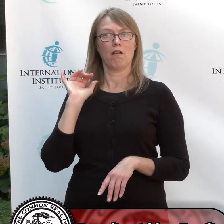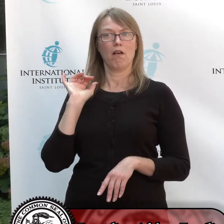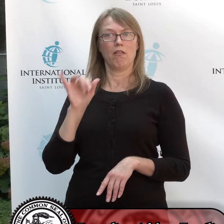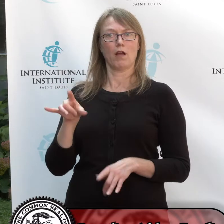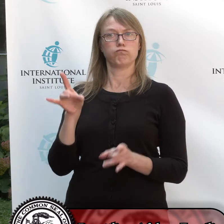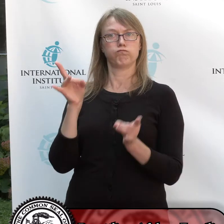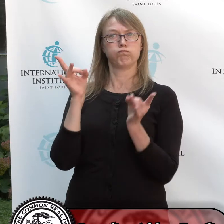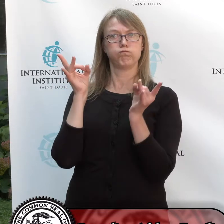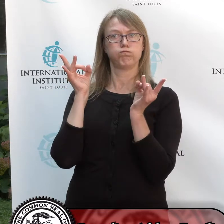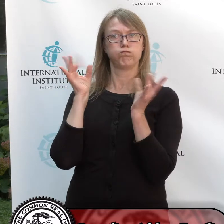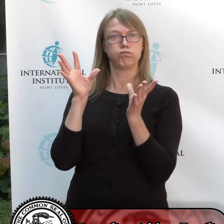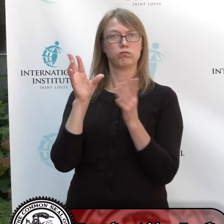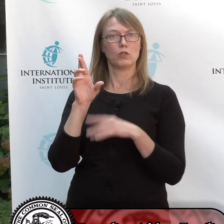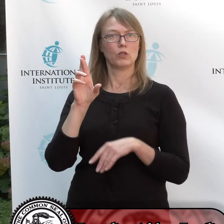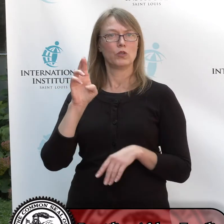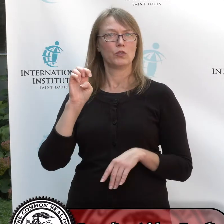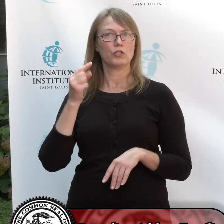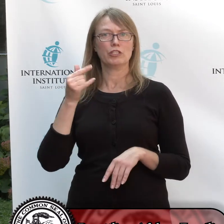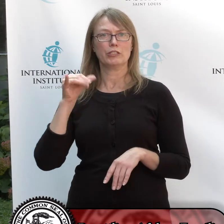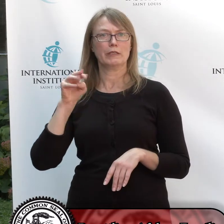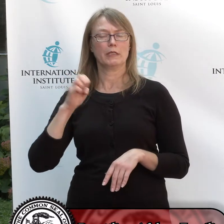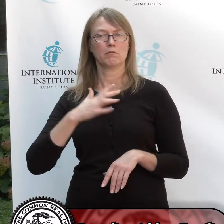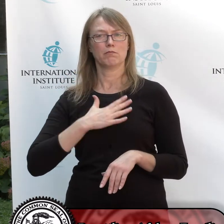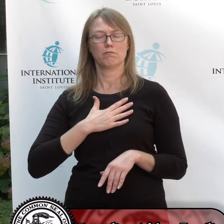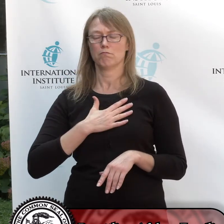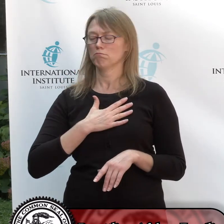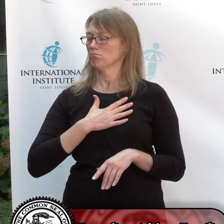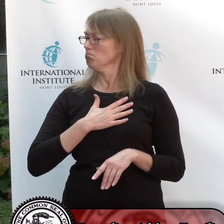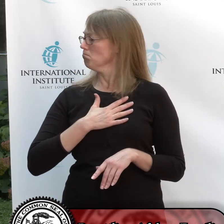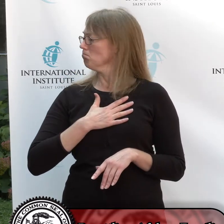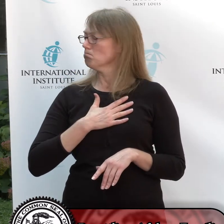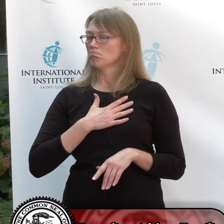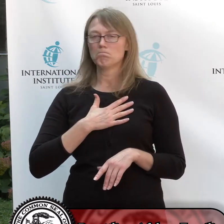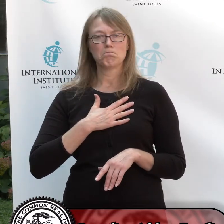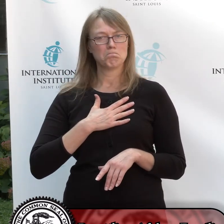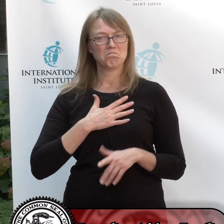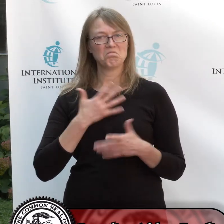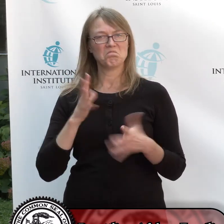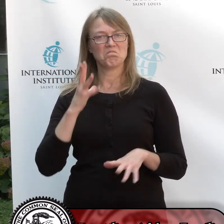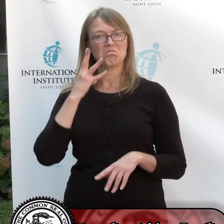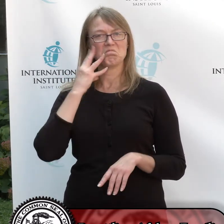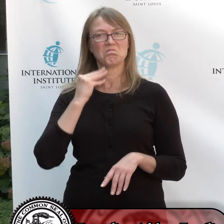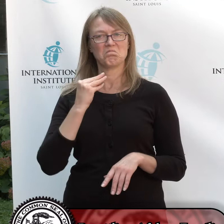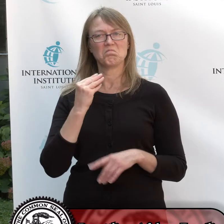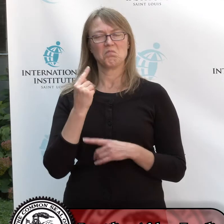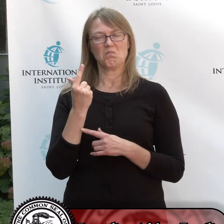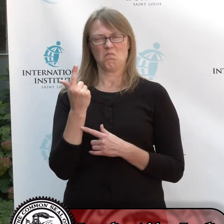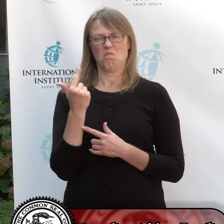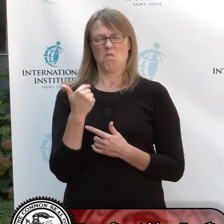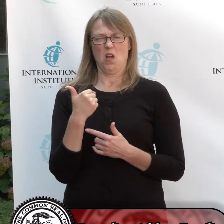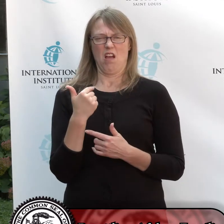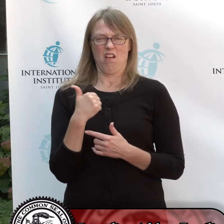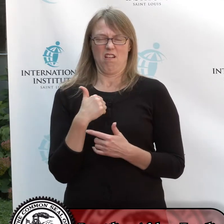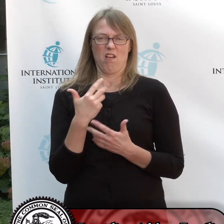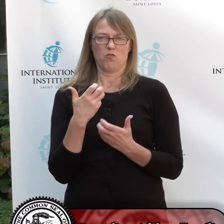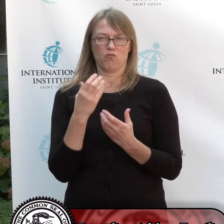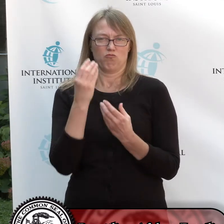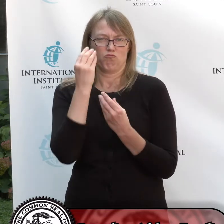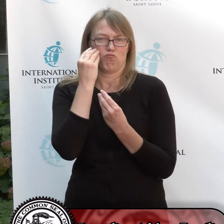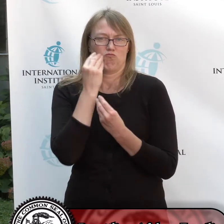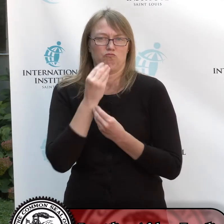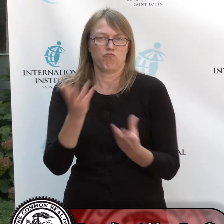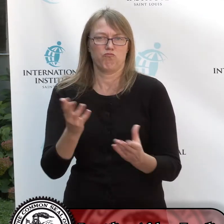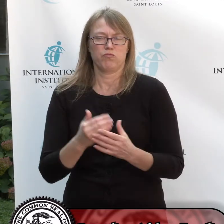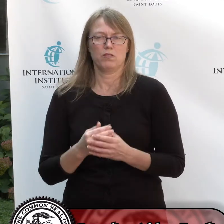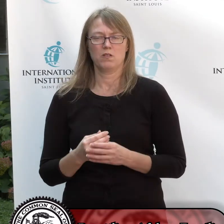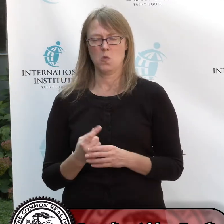regime, I just would like to, today I just would like to share one of my experience that I